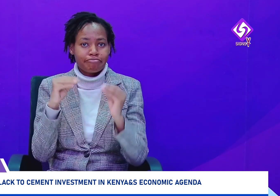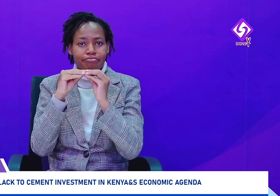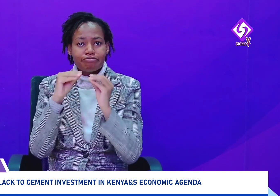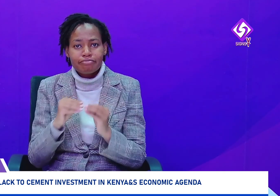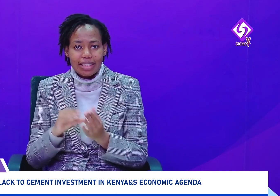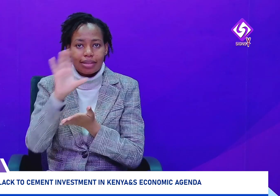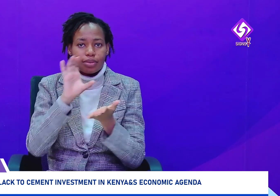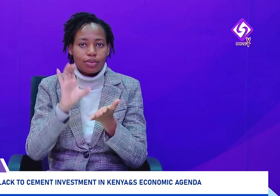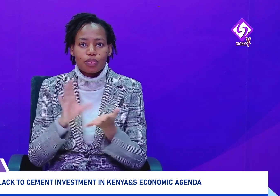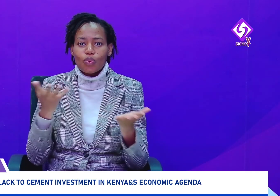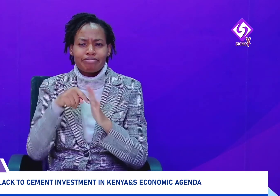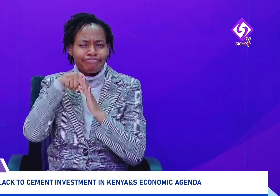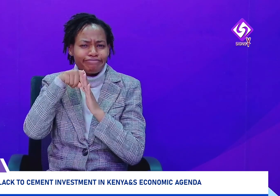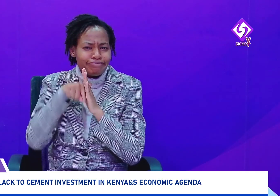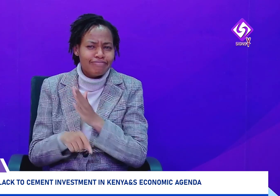cooperation and investment.